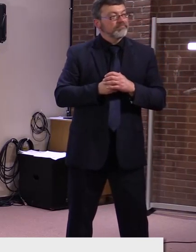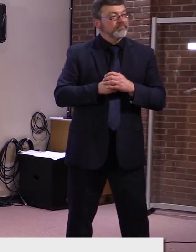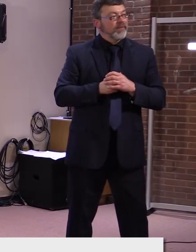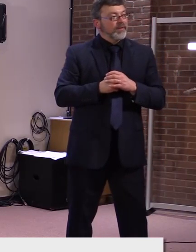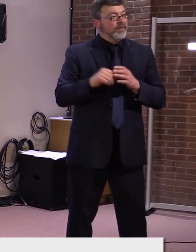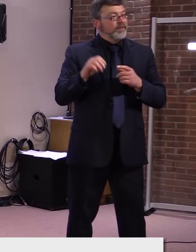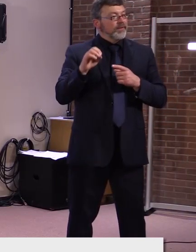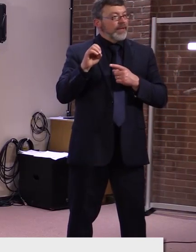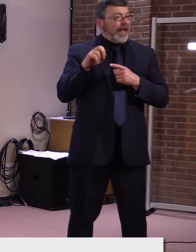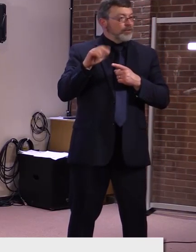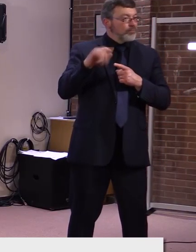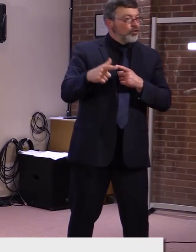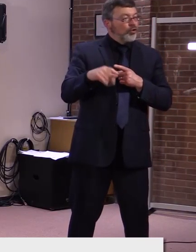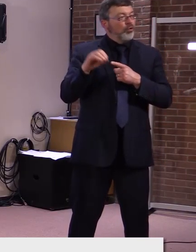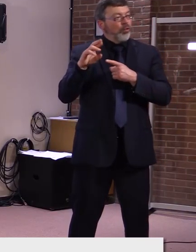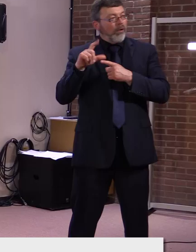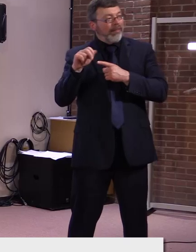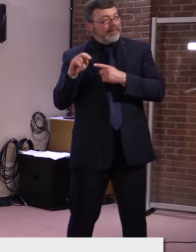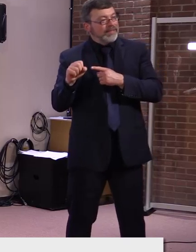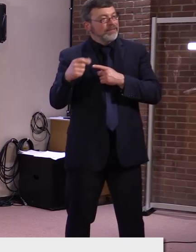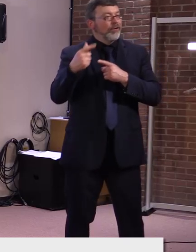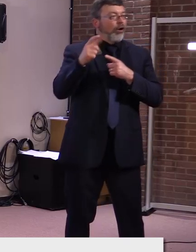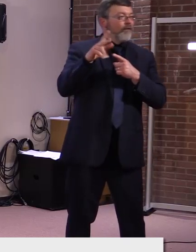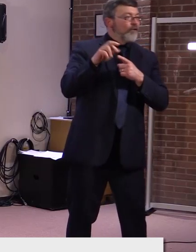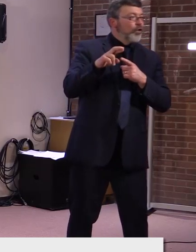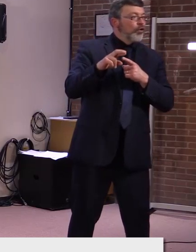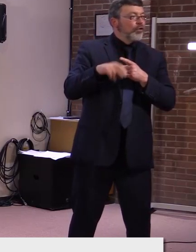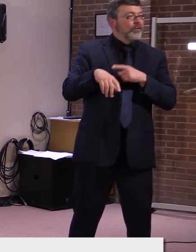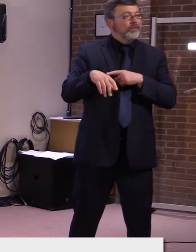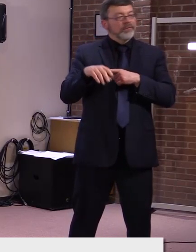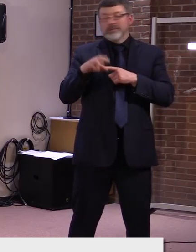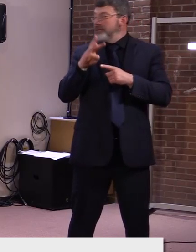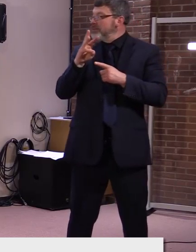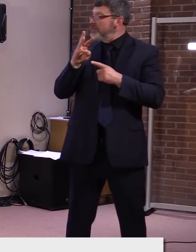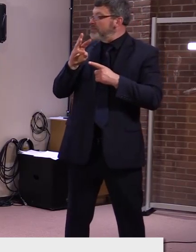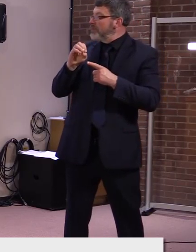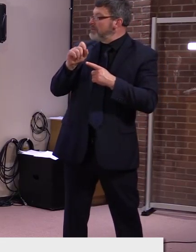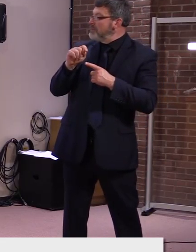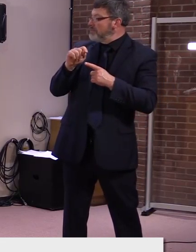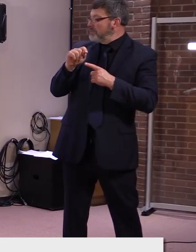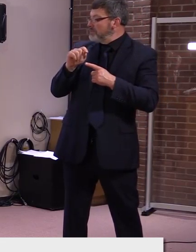Safety, Orleans EMS Station in Orleans,